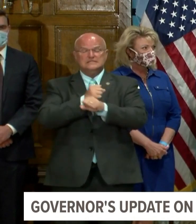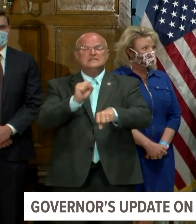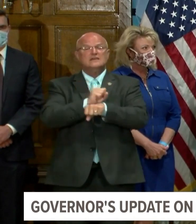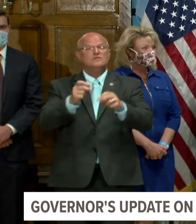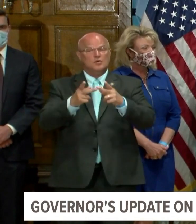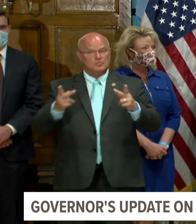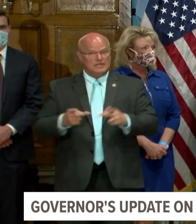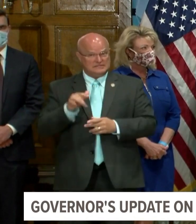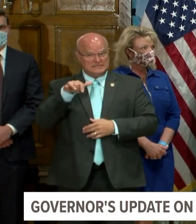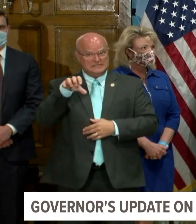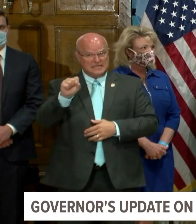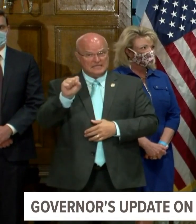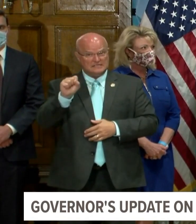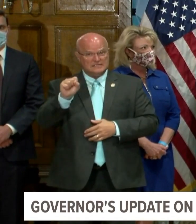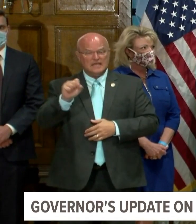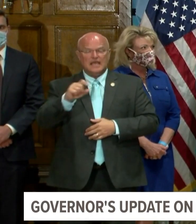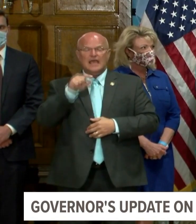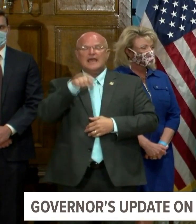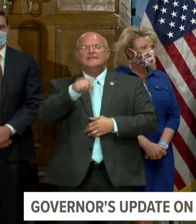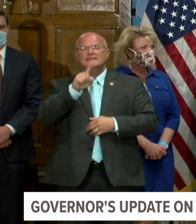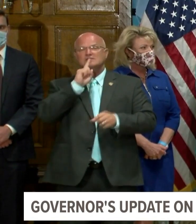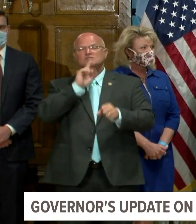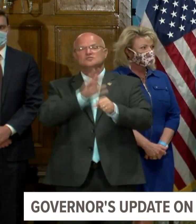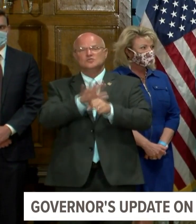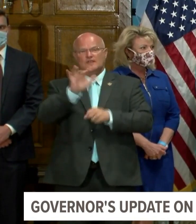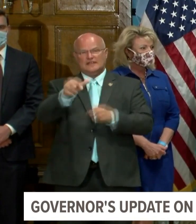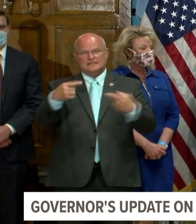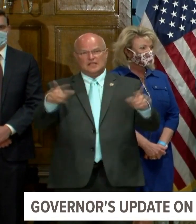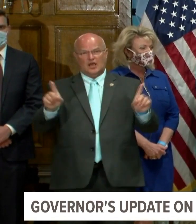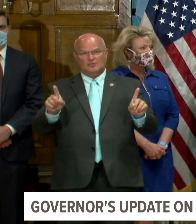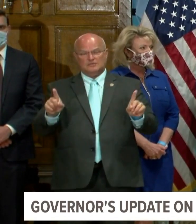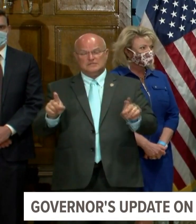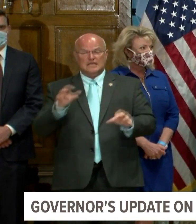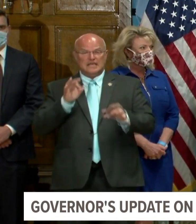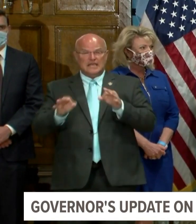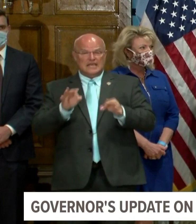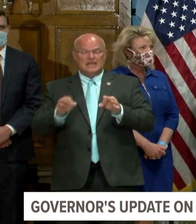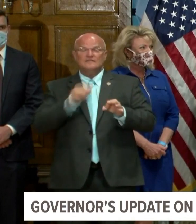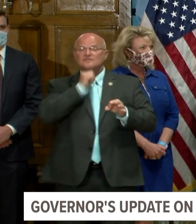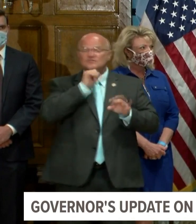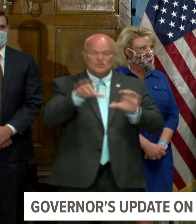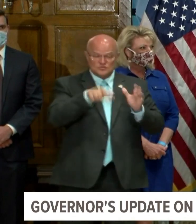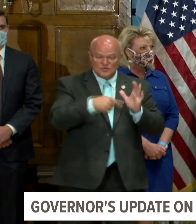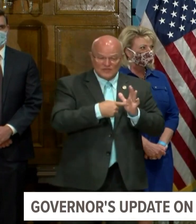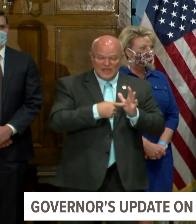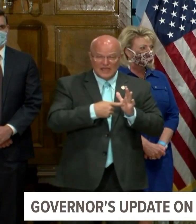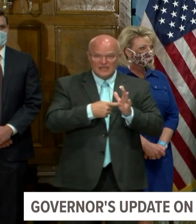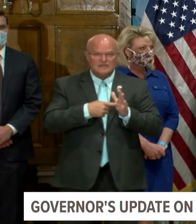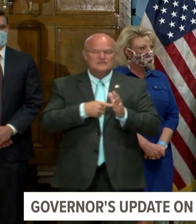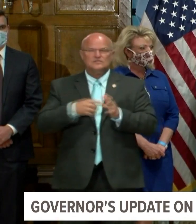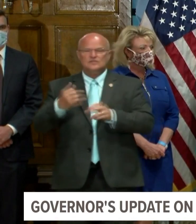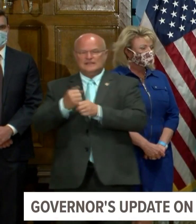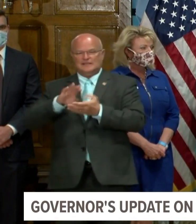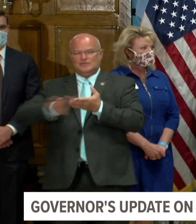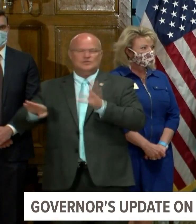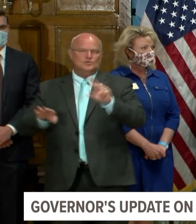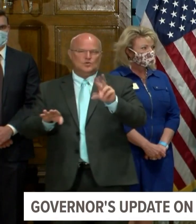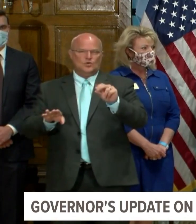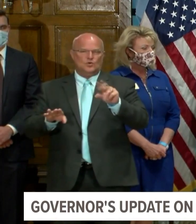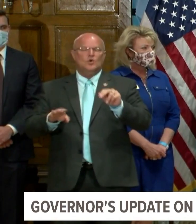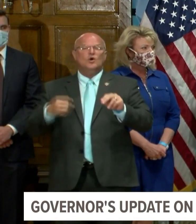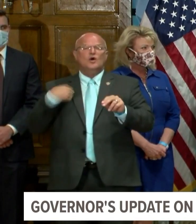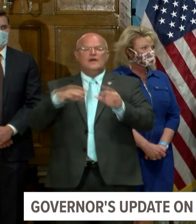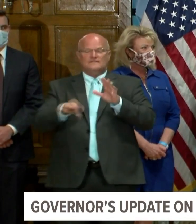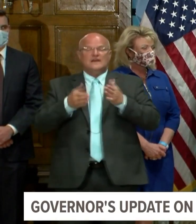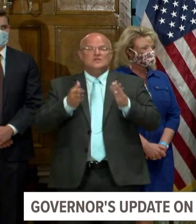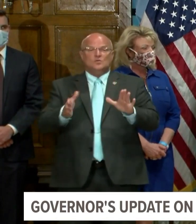workplaces, and this legislation ensures that that is accomplished. You don't get the immunity if you're a bad actor. And again, they really